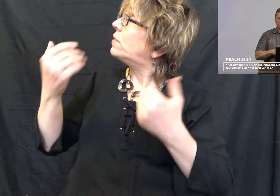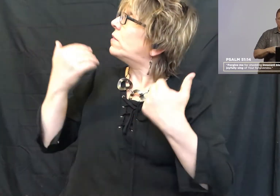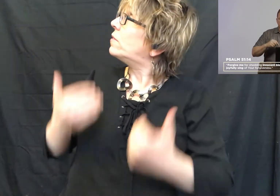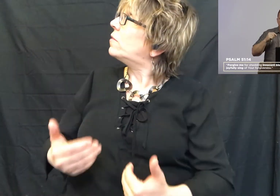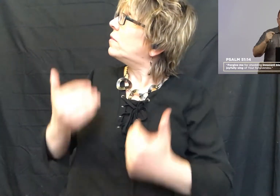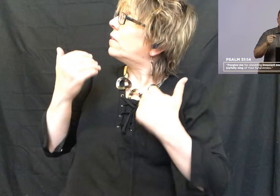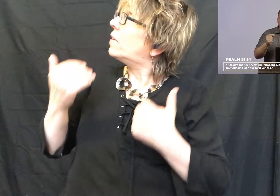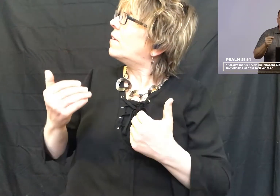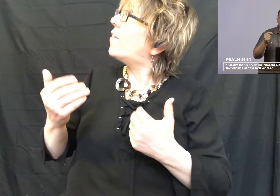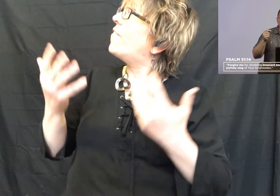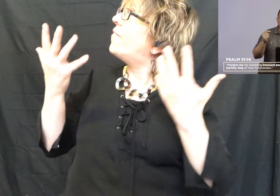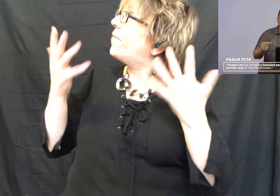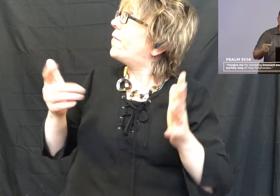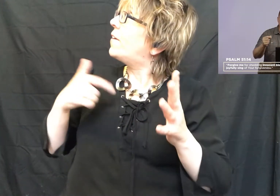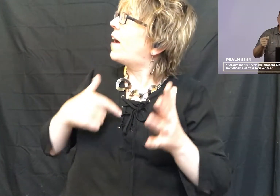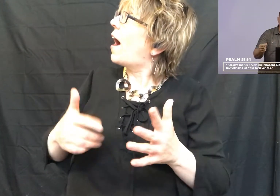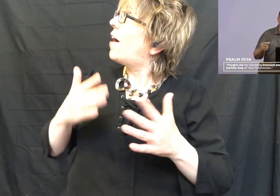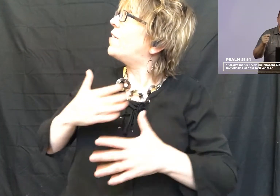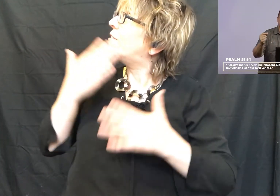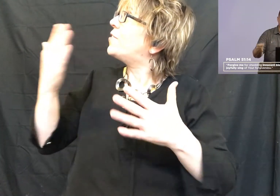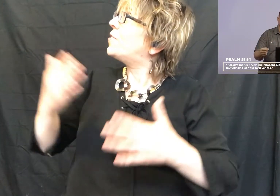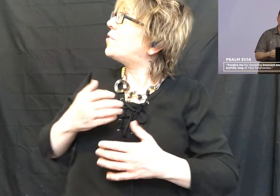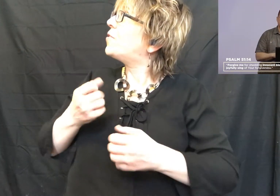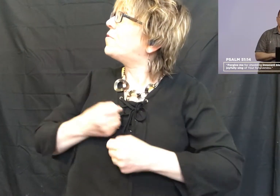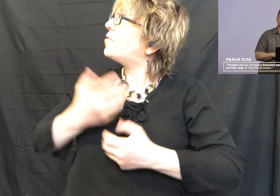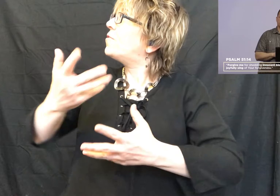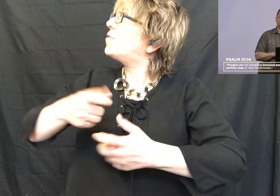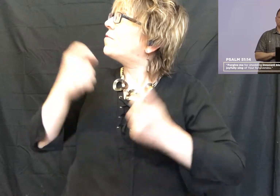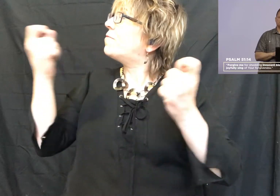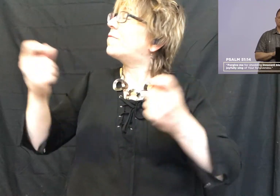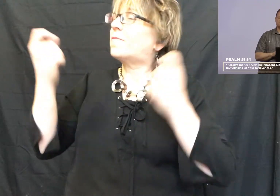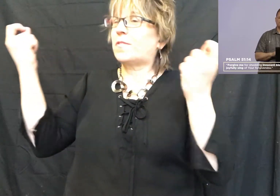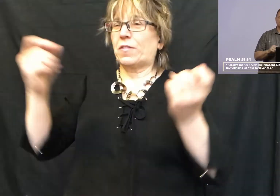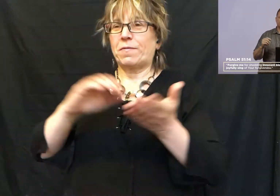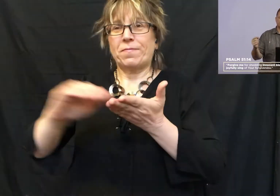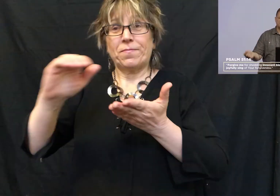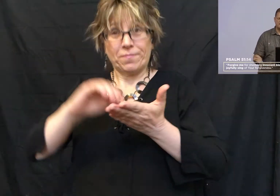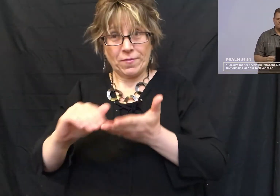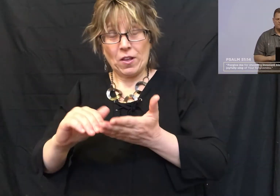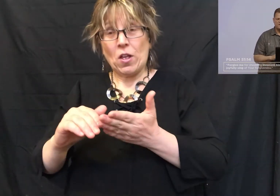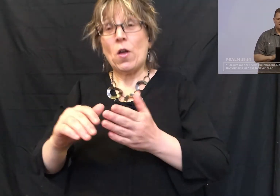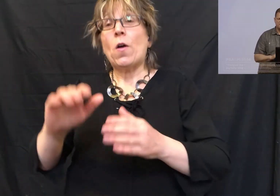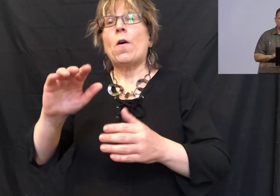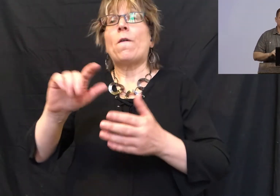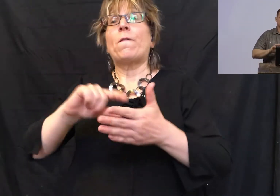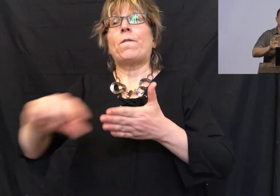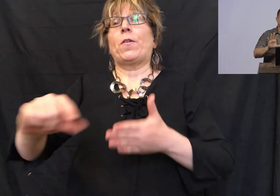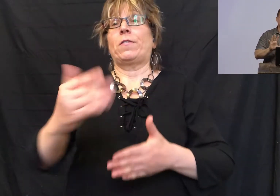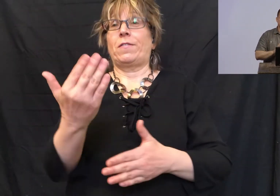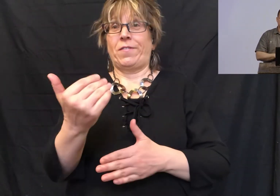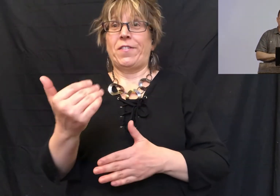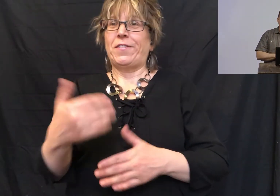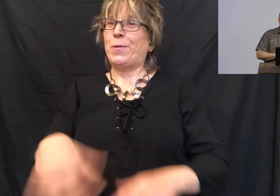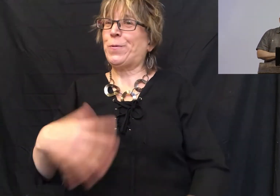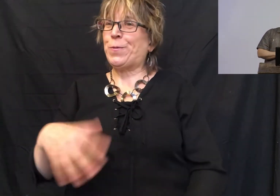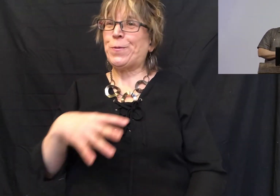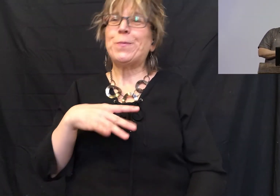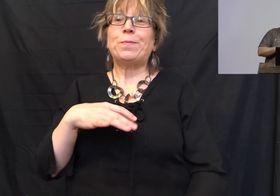me. Then I will joyfully sing of your forgiveness. Verse 15. This is so